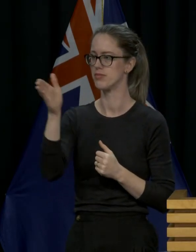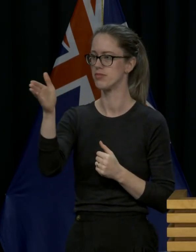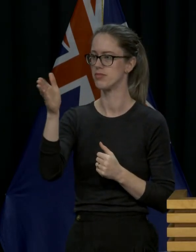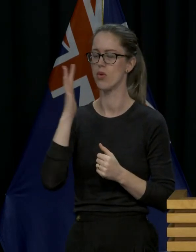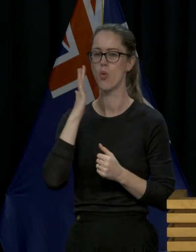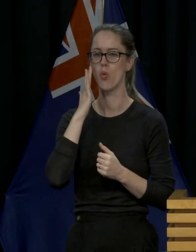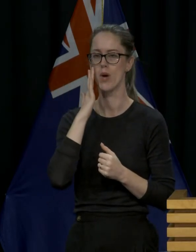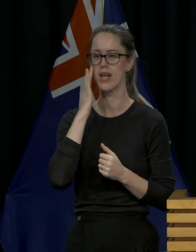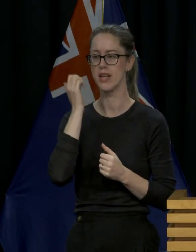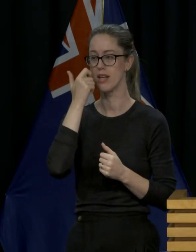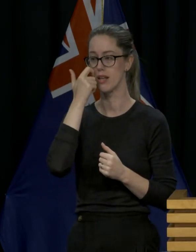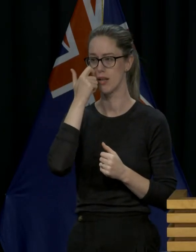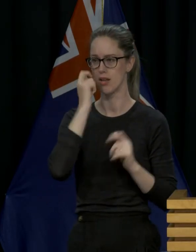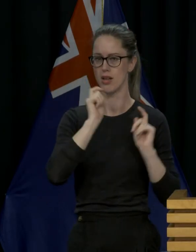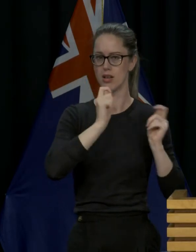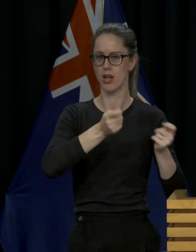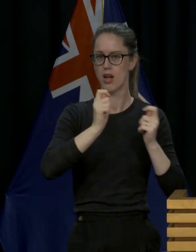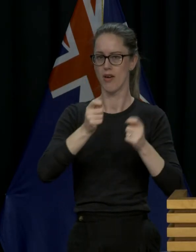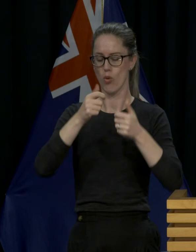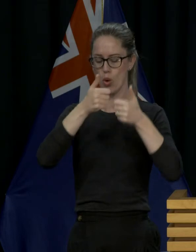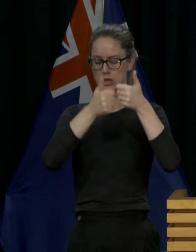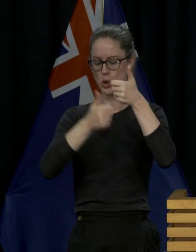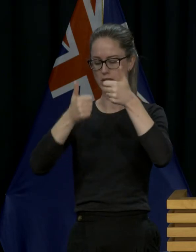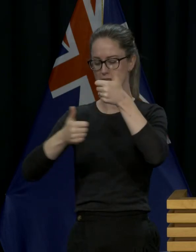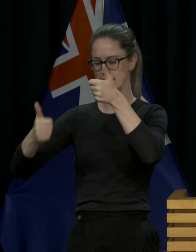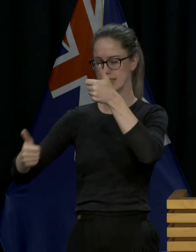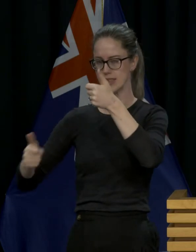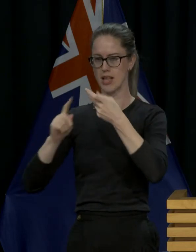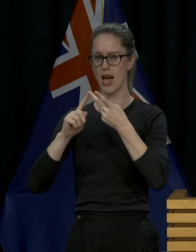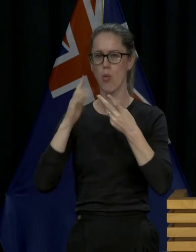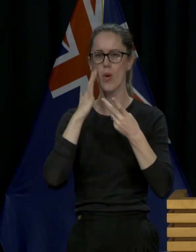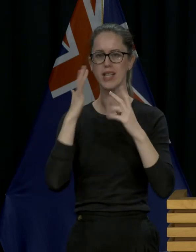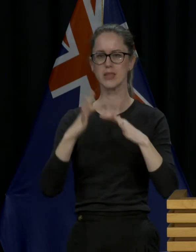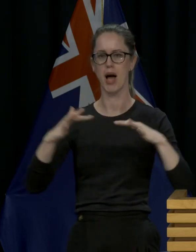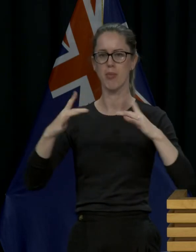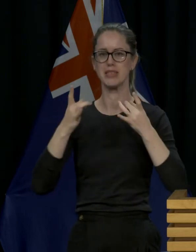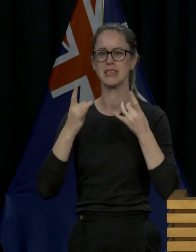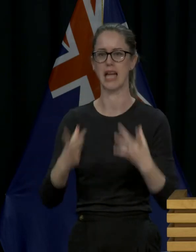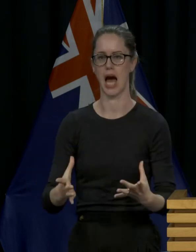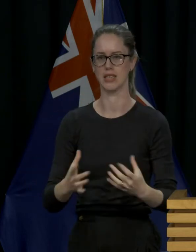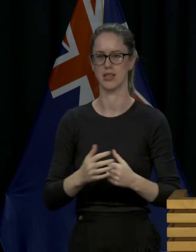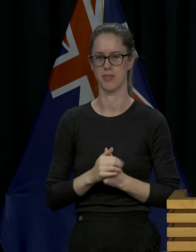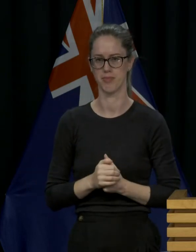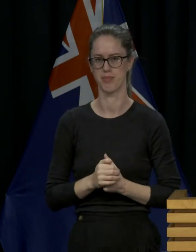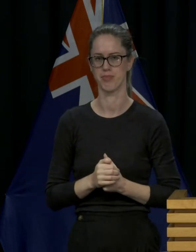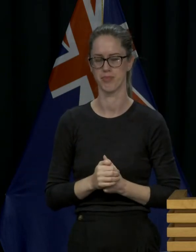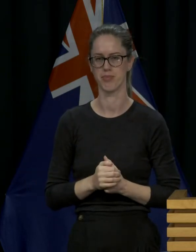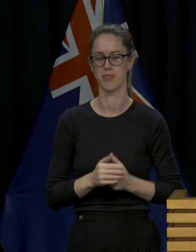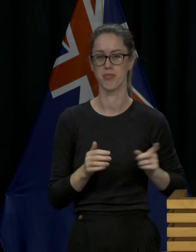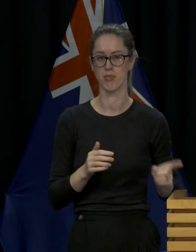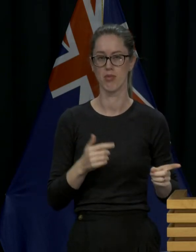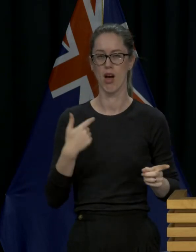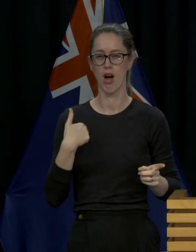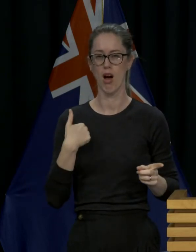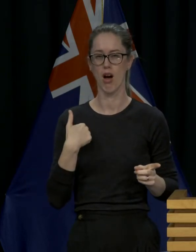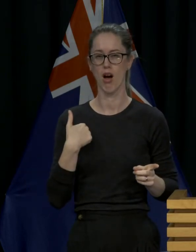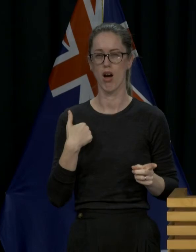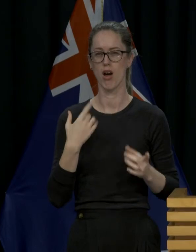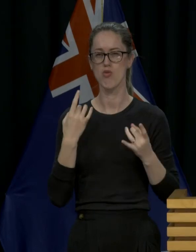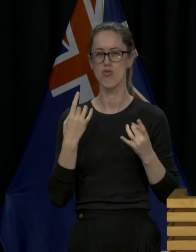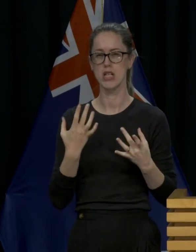the delegations to be done for associates, and when will Parliament sit? So I already have a